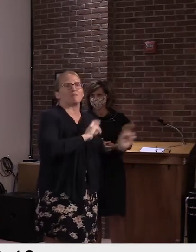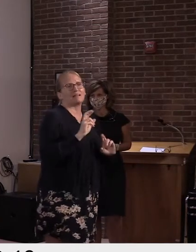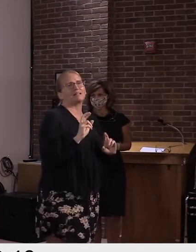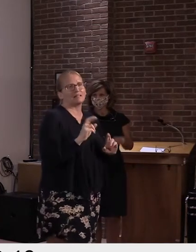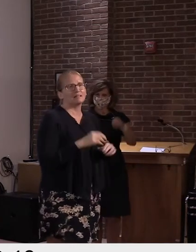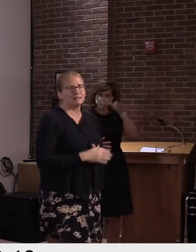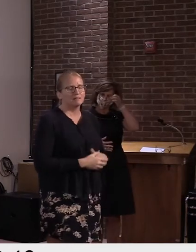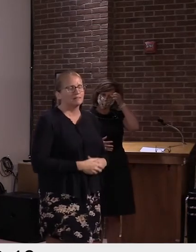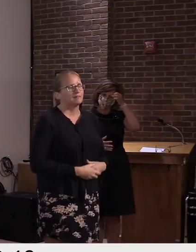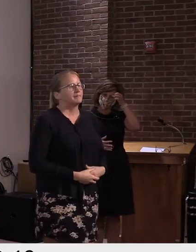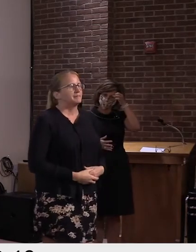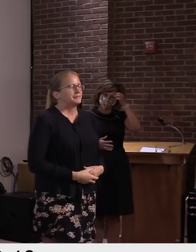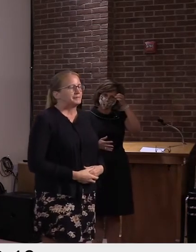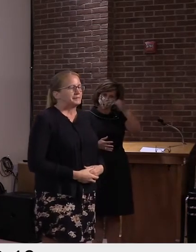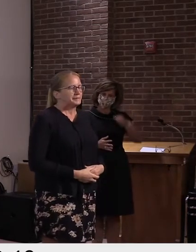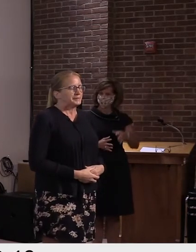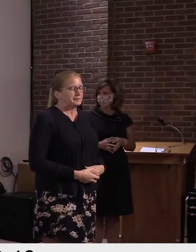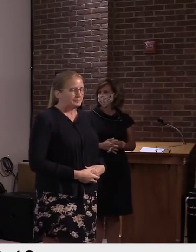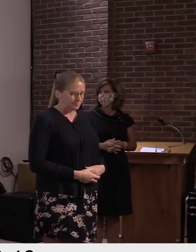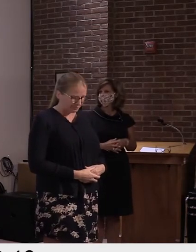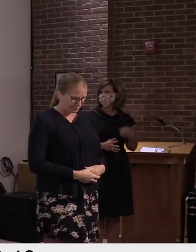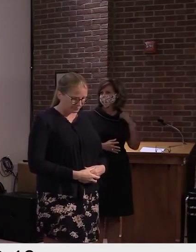for them to take. The